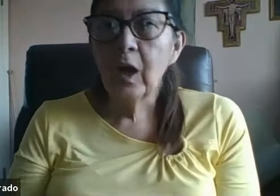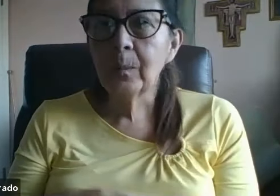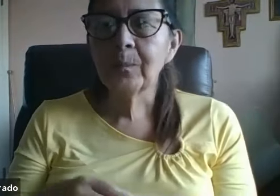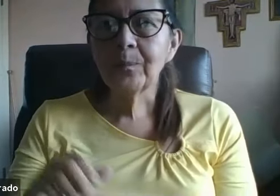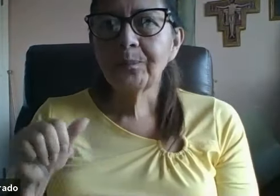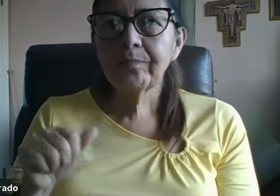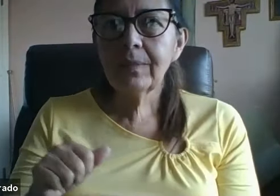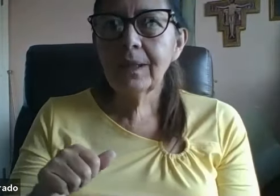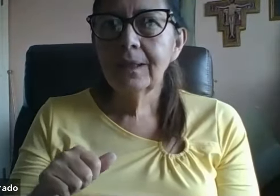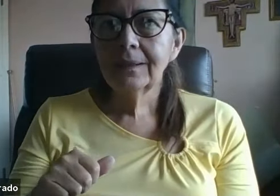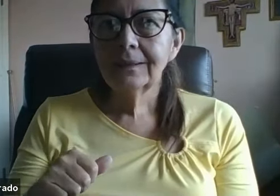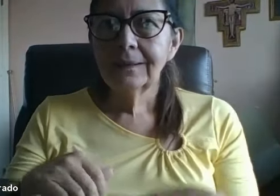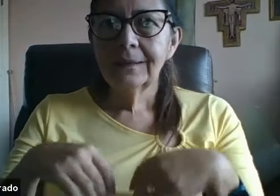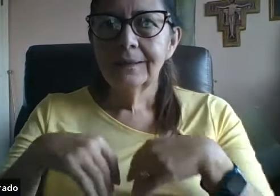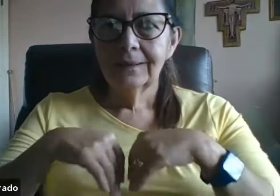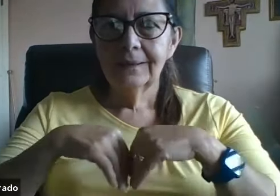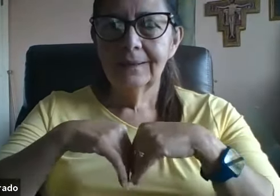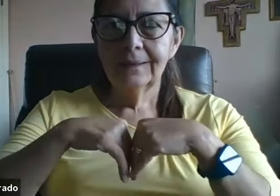Oh, Would you like to ask, how are you?